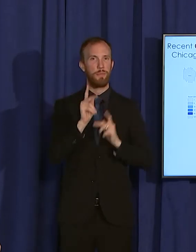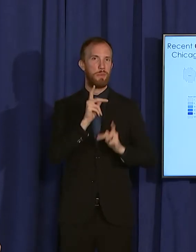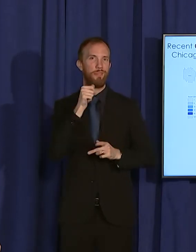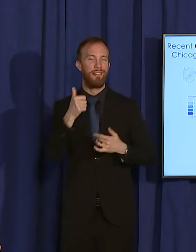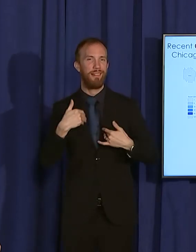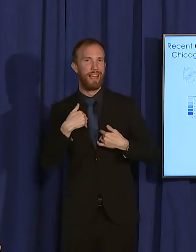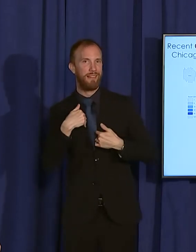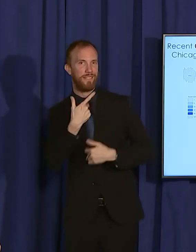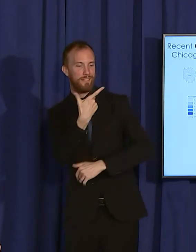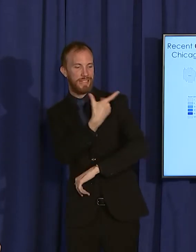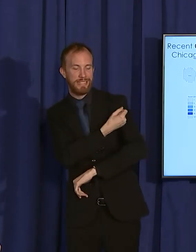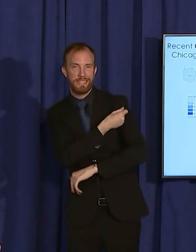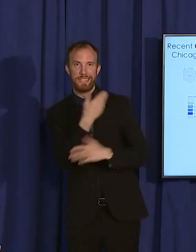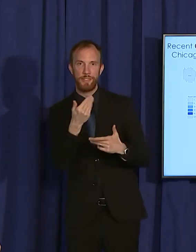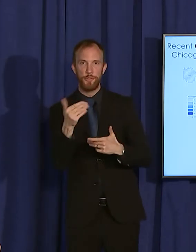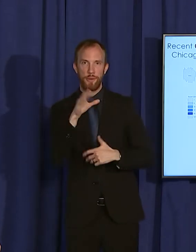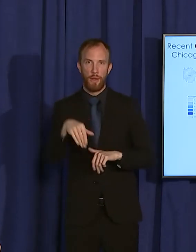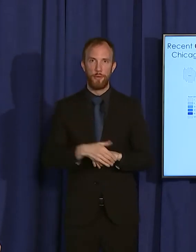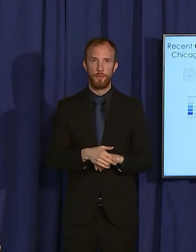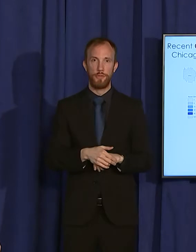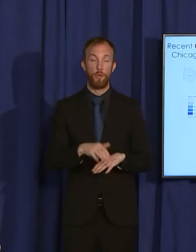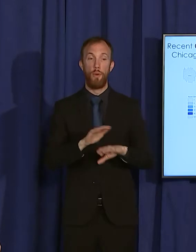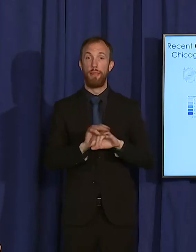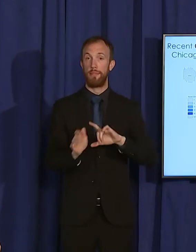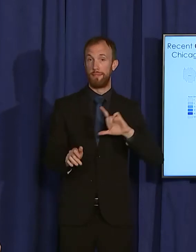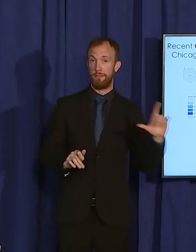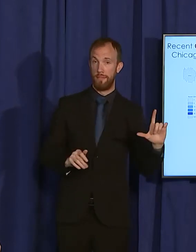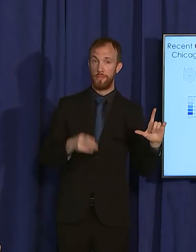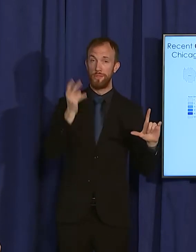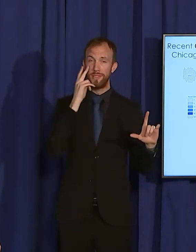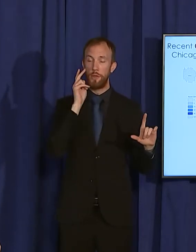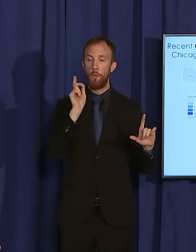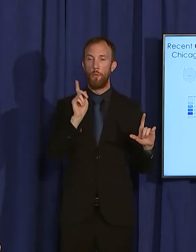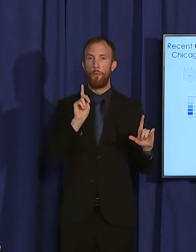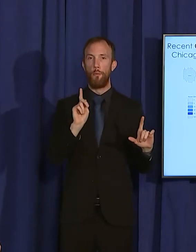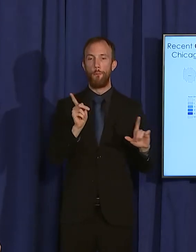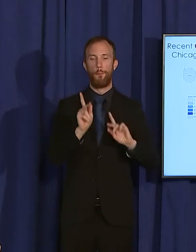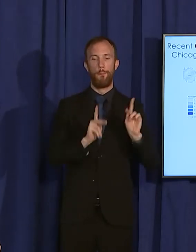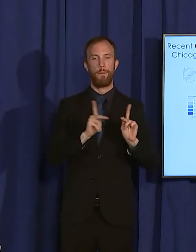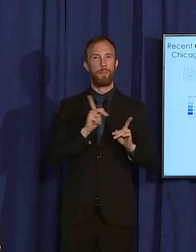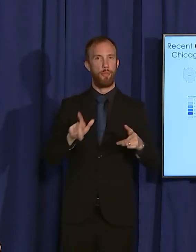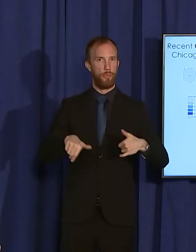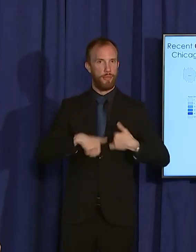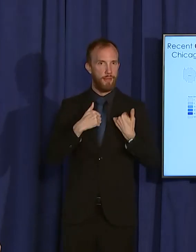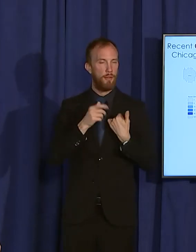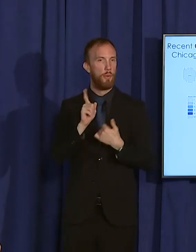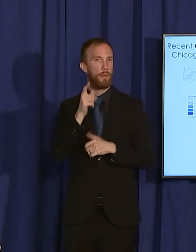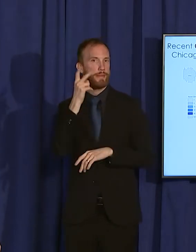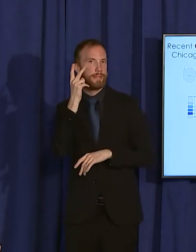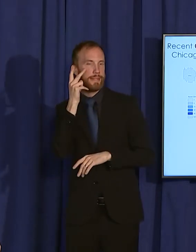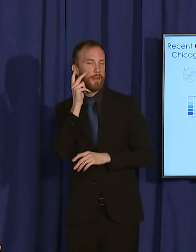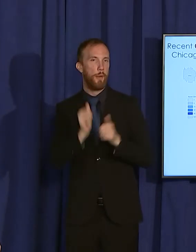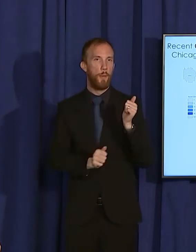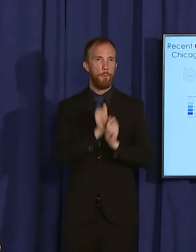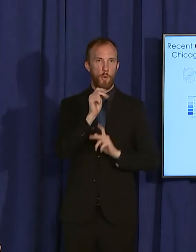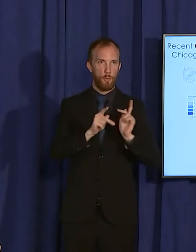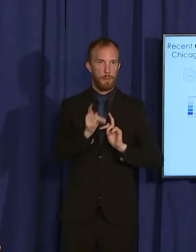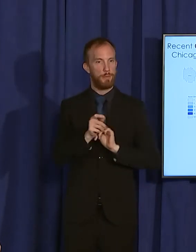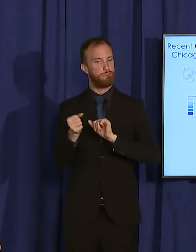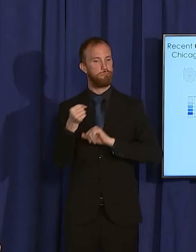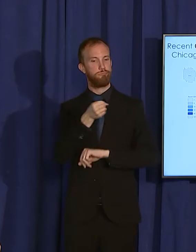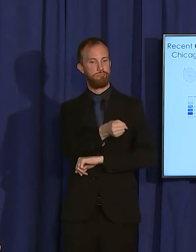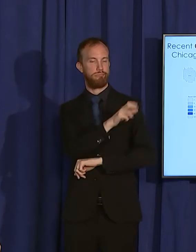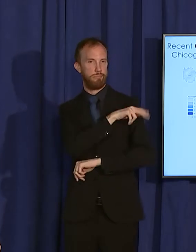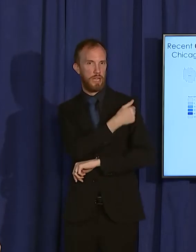Chicago. So on the left here, this shows you the geography of where folks are living, where we've seen the most hospitalizations from late